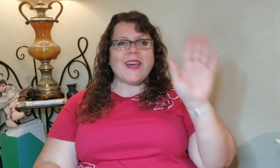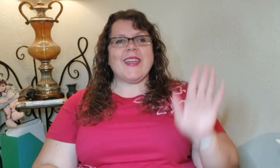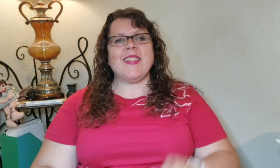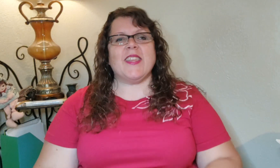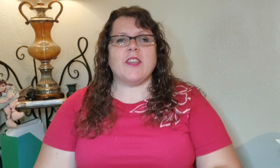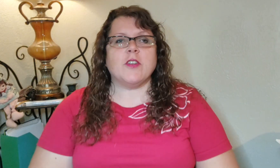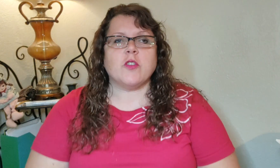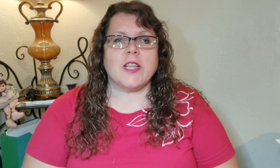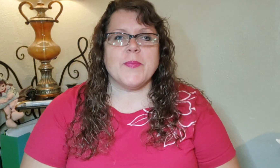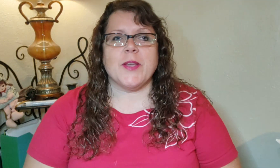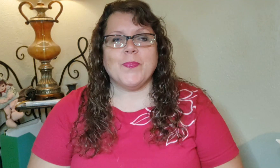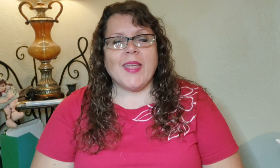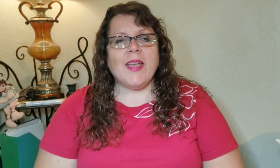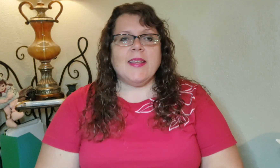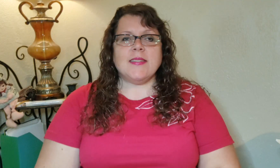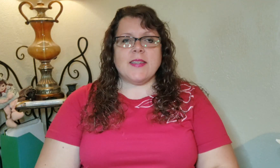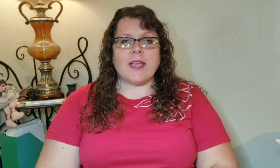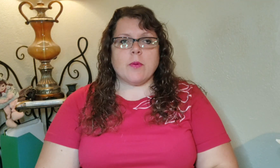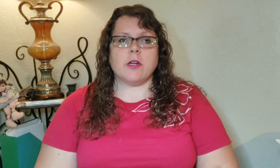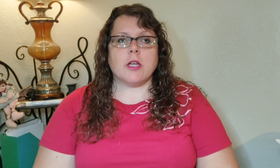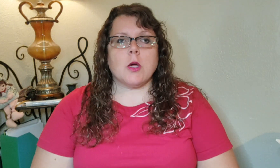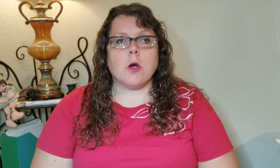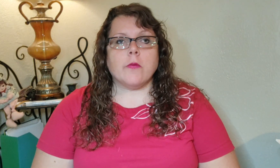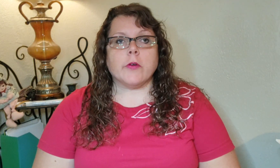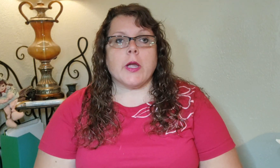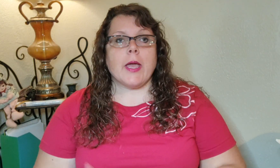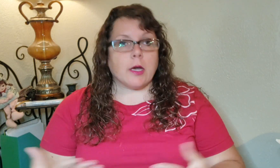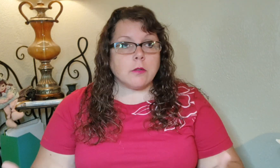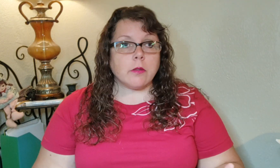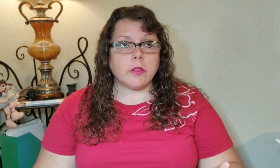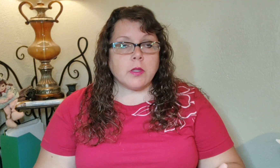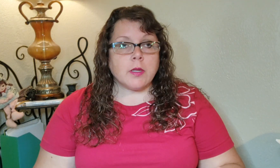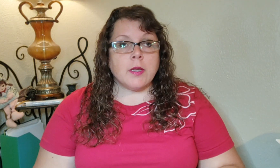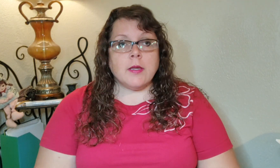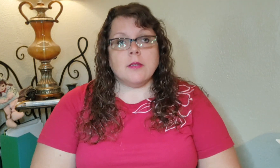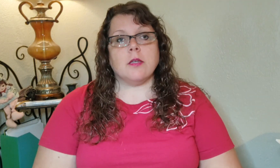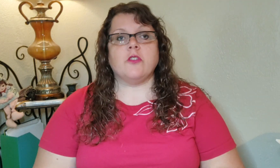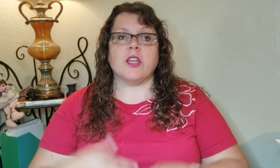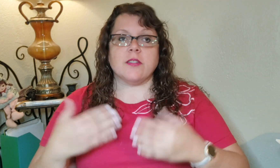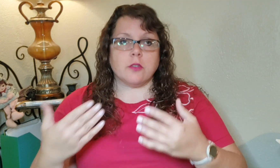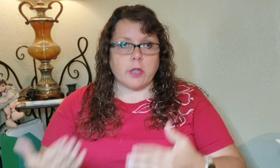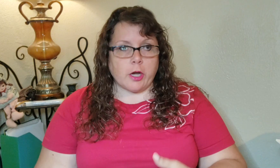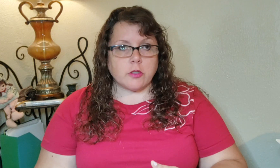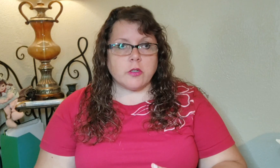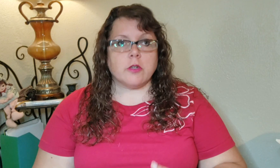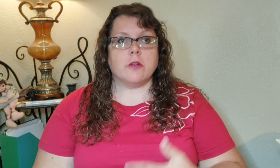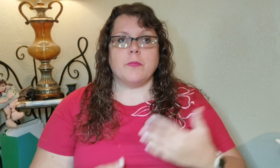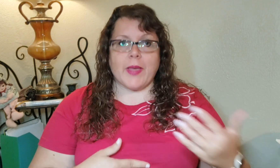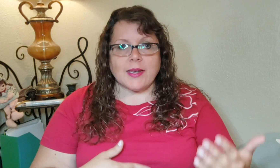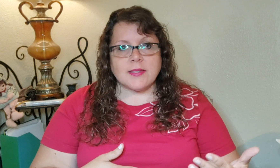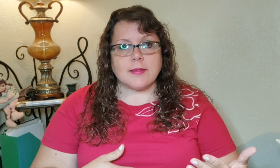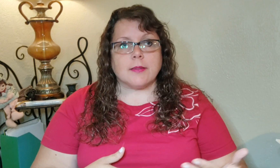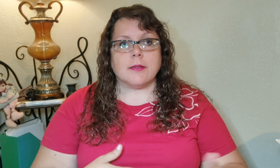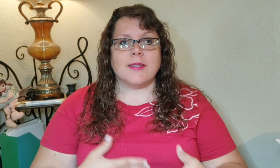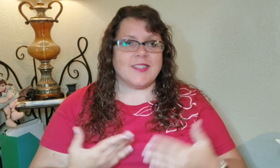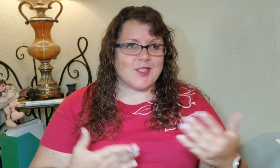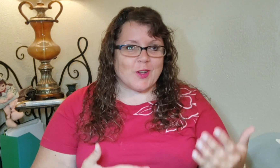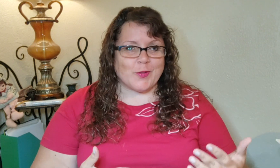Hi, thank you for joining me. Today we're going to go over health, such as doctor, medicine, and so